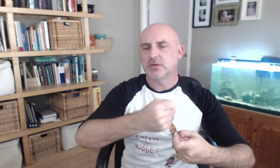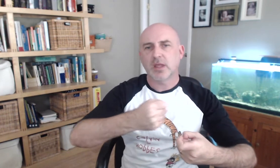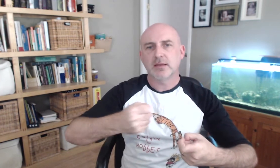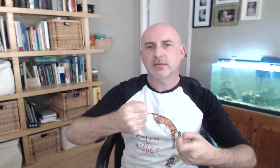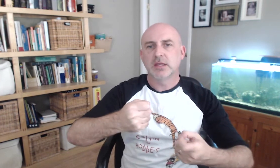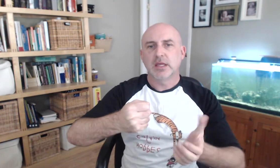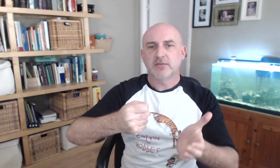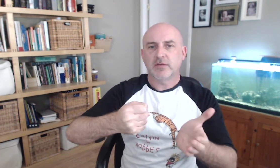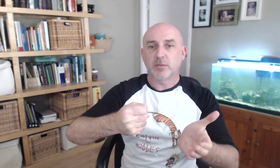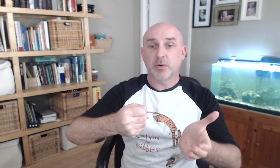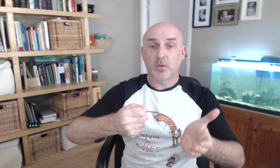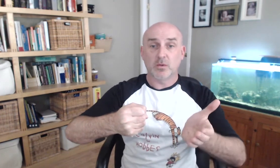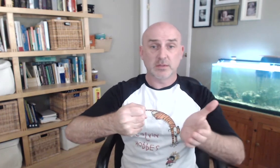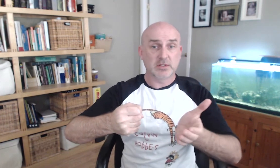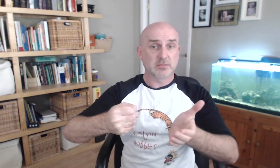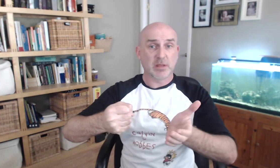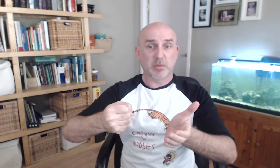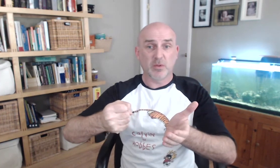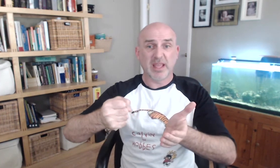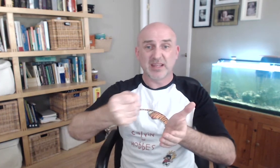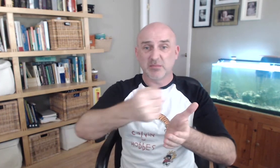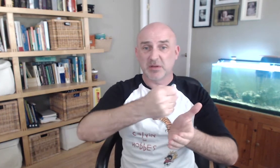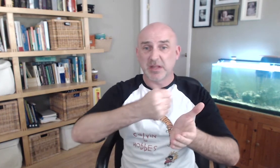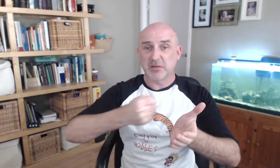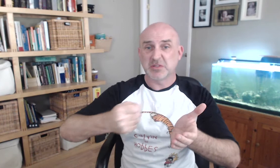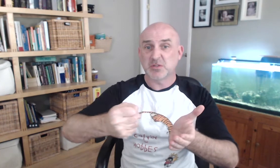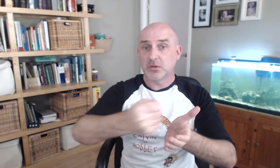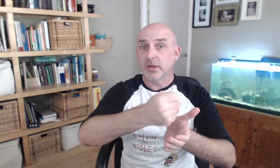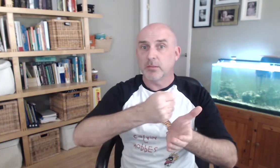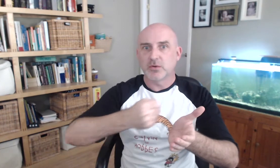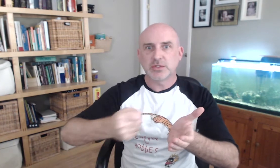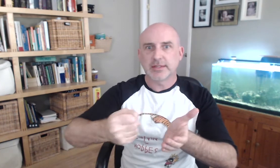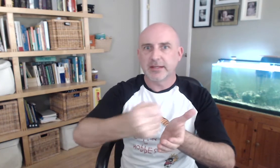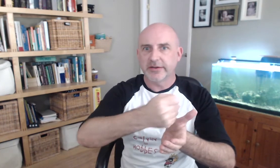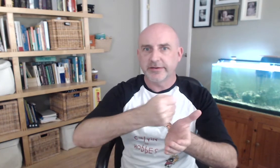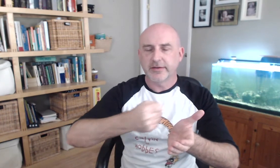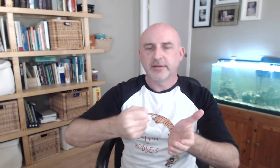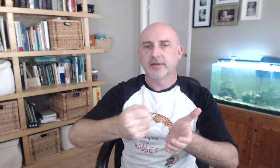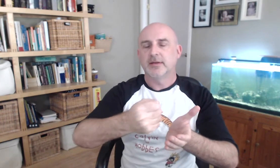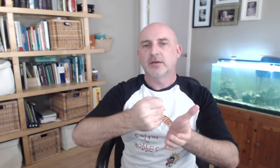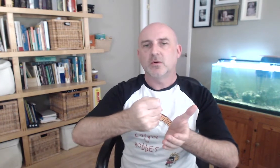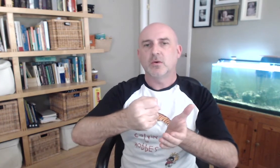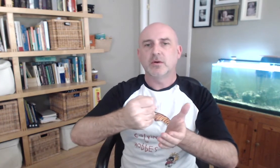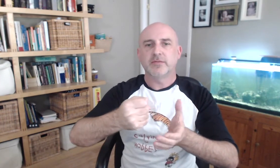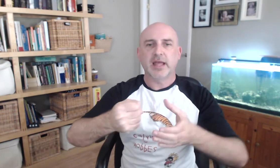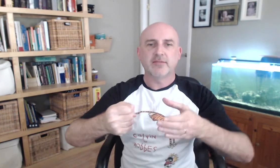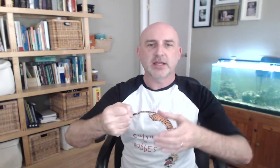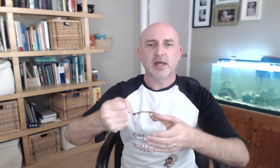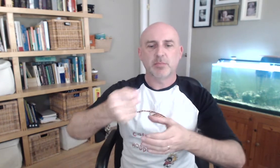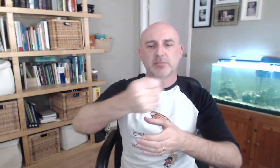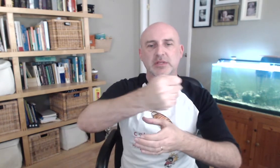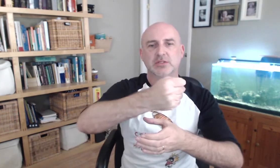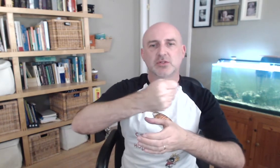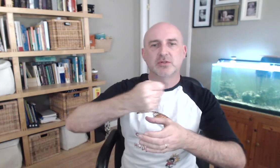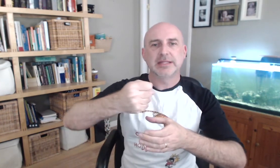okay? If you have the bowl, here's my bowl hand. I'm going to make a stirring motion here. Or if I have a cup, I'm going to stir in the